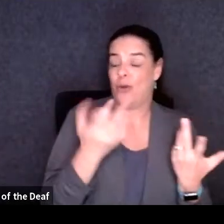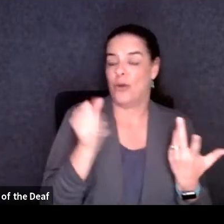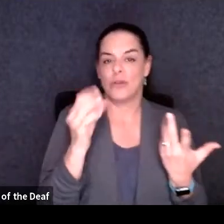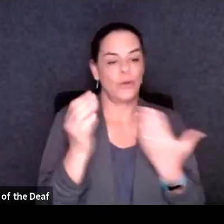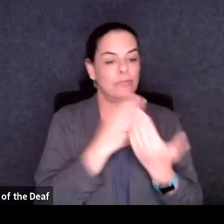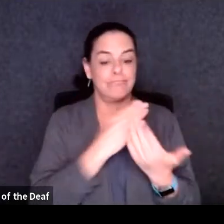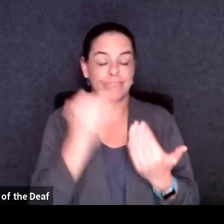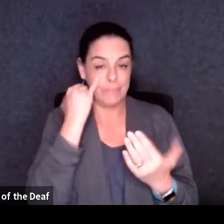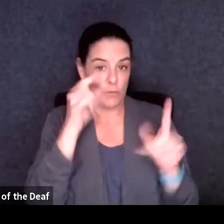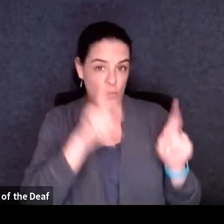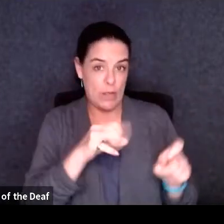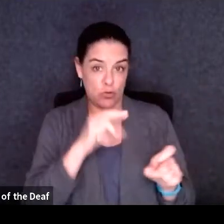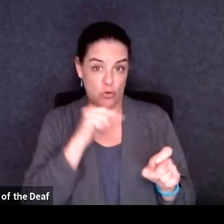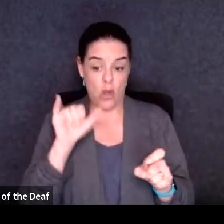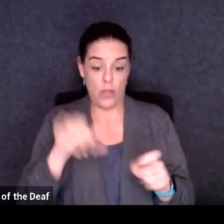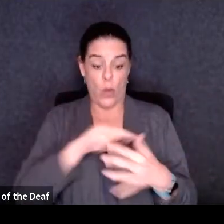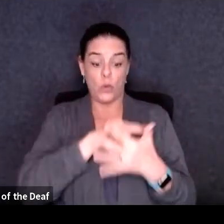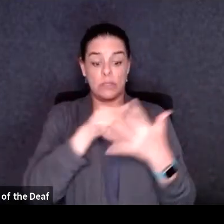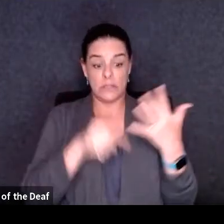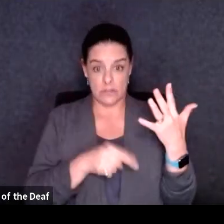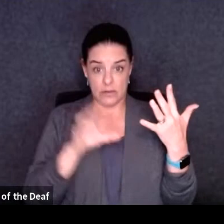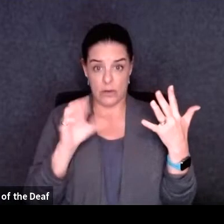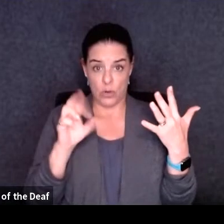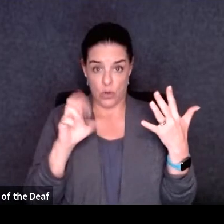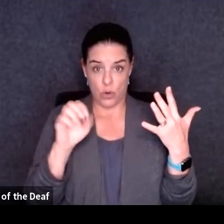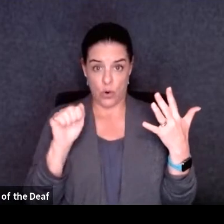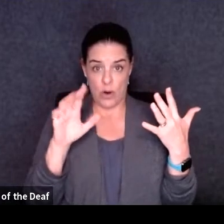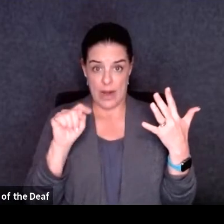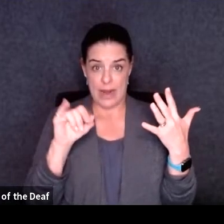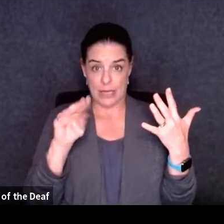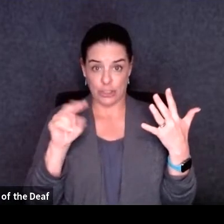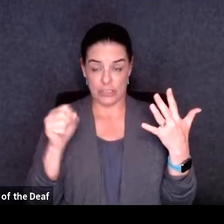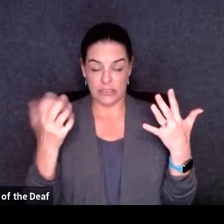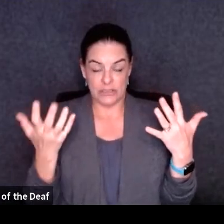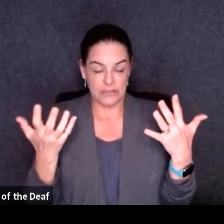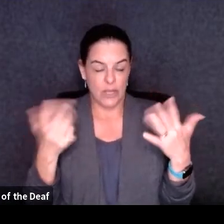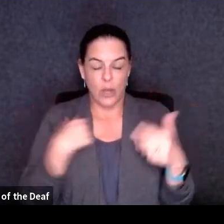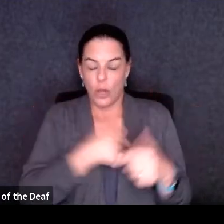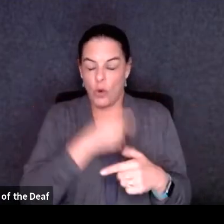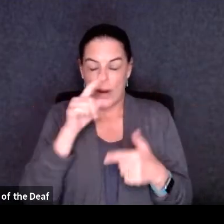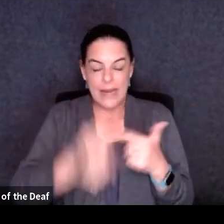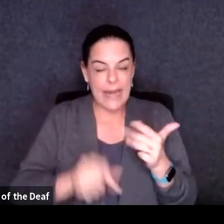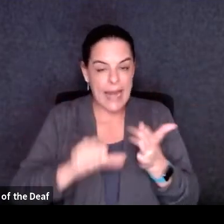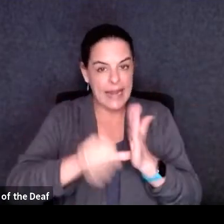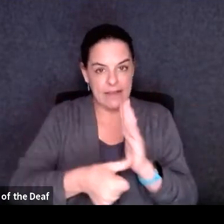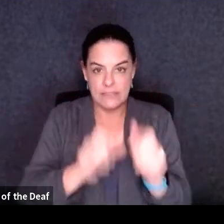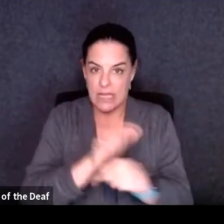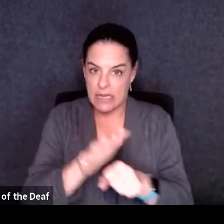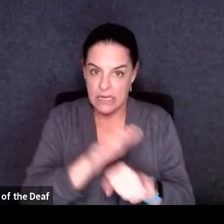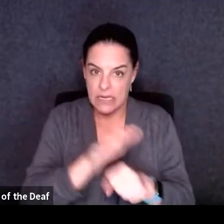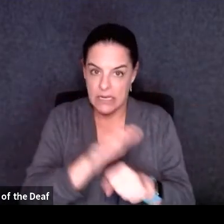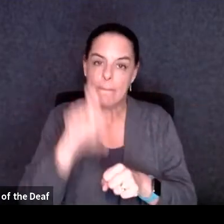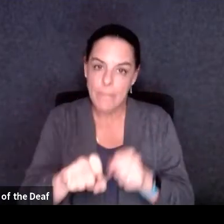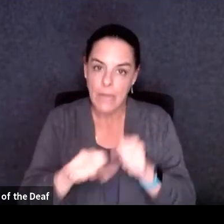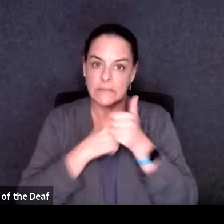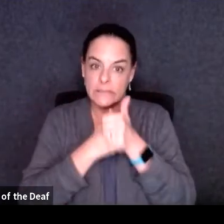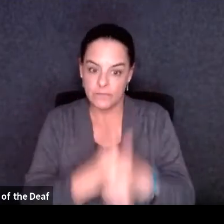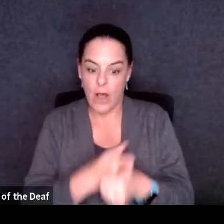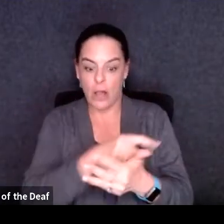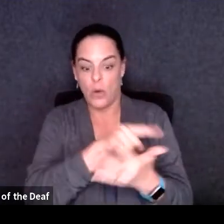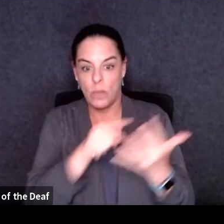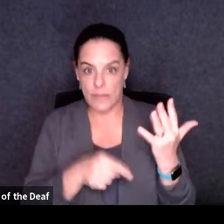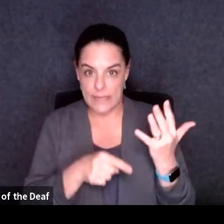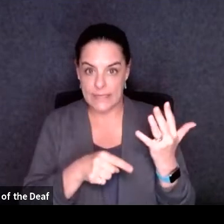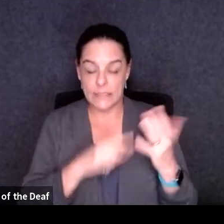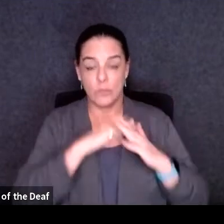you've been tested or not, those 5 core actions, we can't hit that home enough. We have to follow those to keep